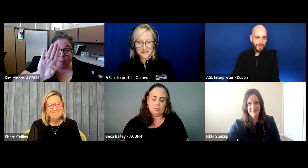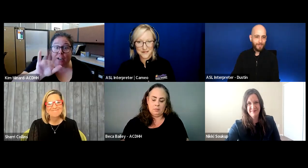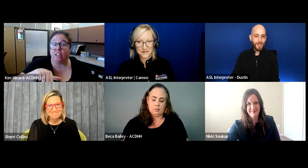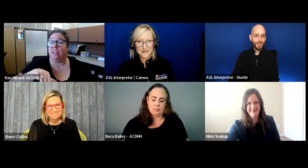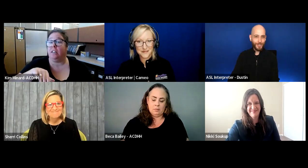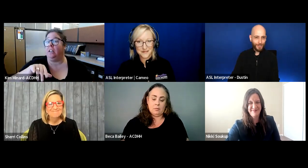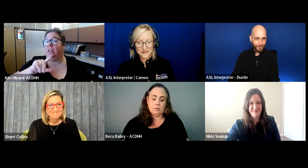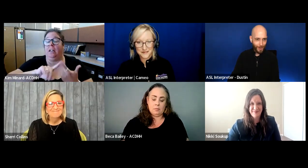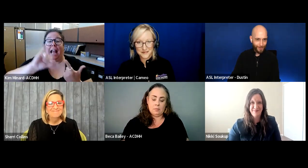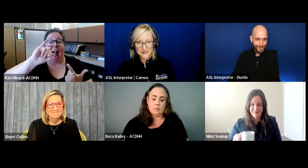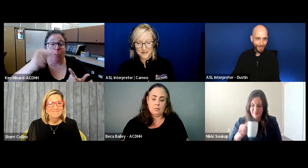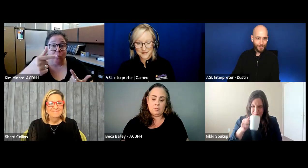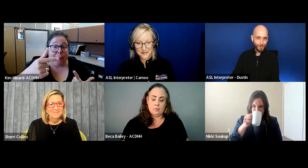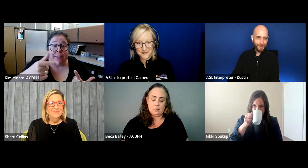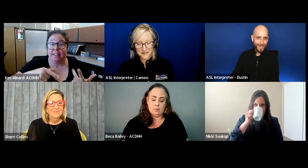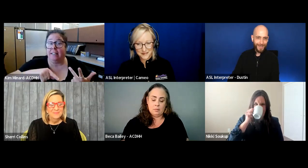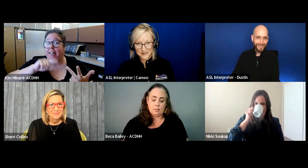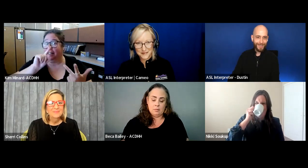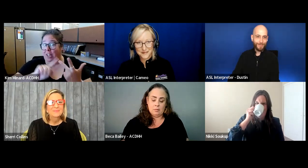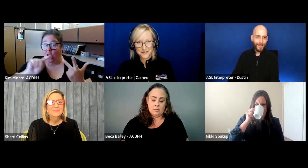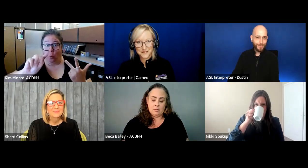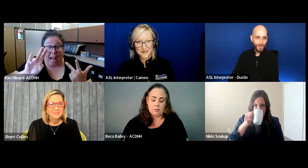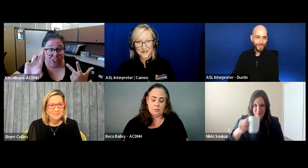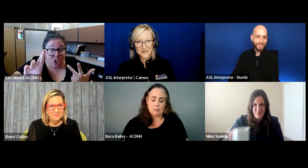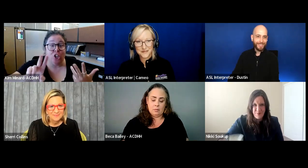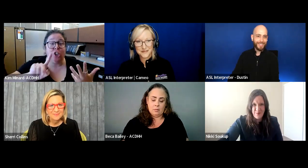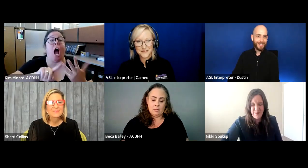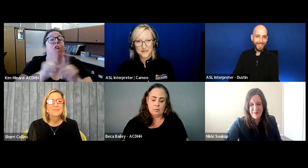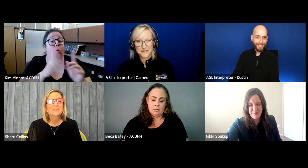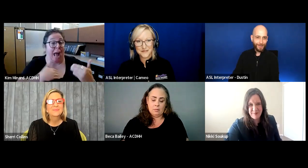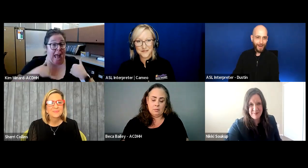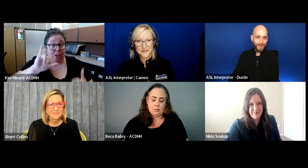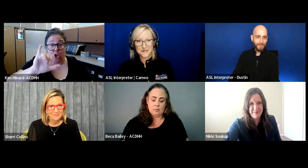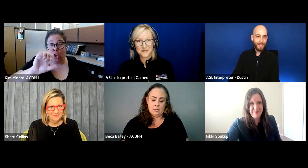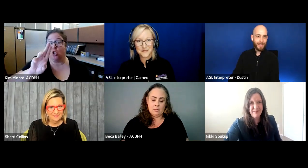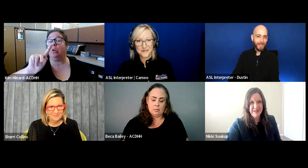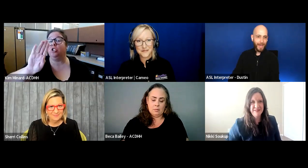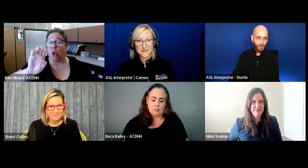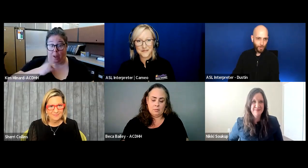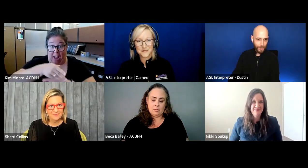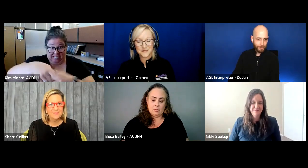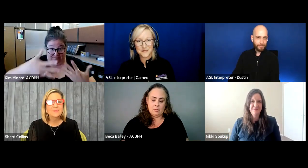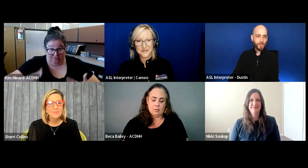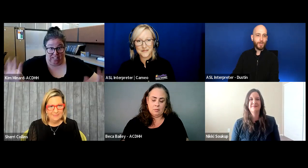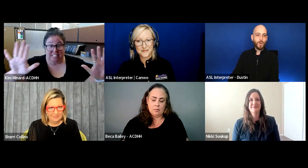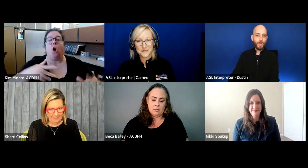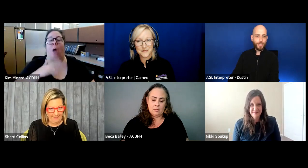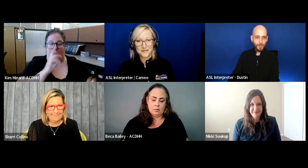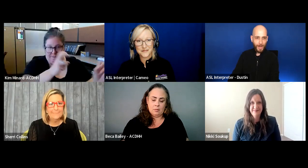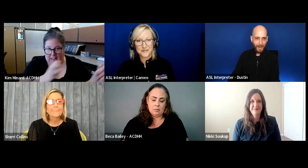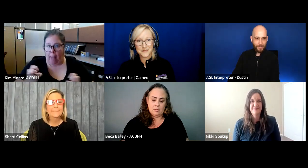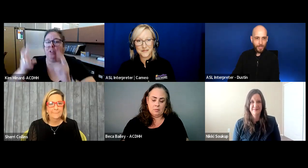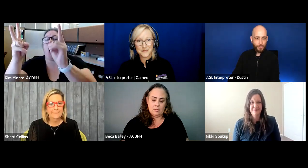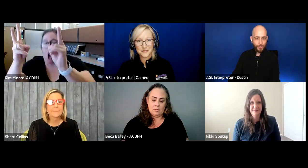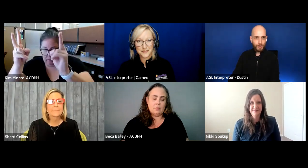This is Kim. Be sure to follow us on social media, on Facebook, Instagram, and Twitter.